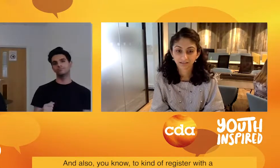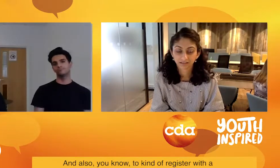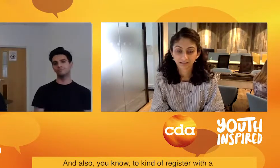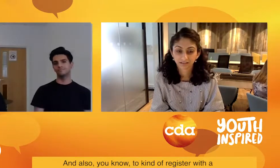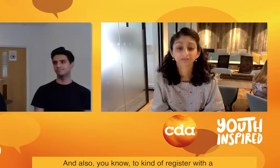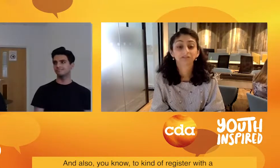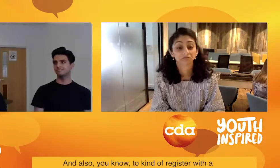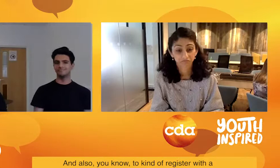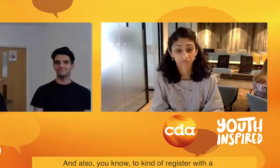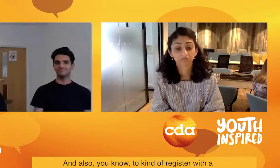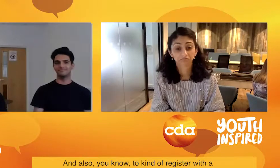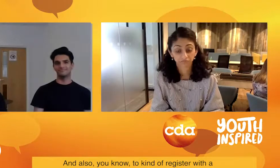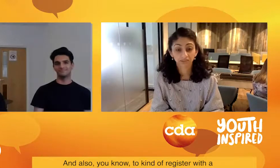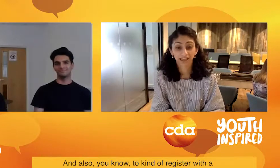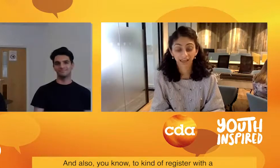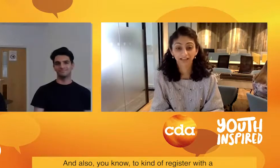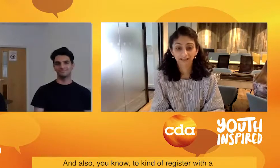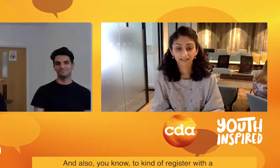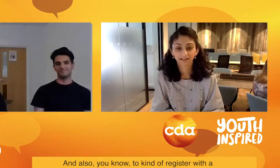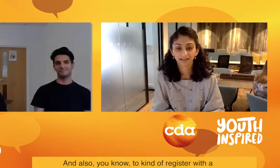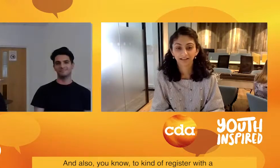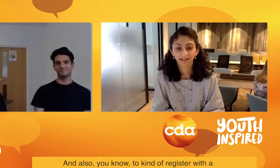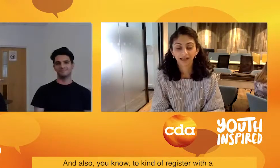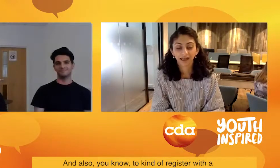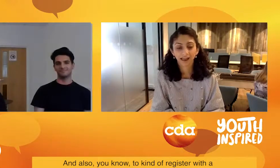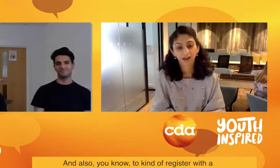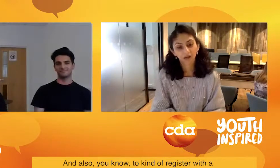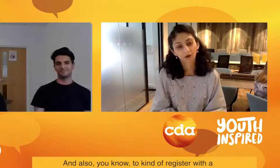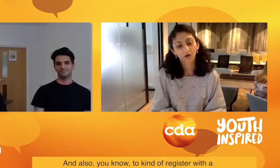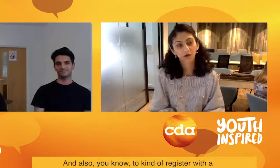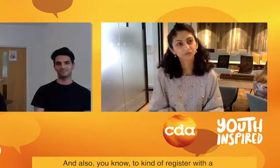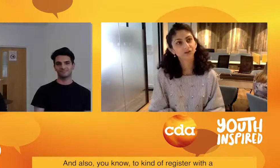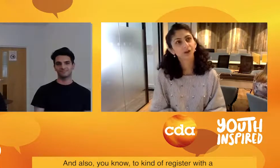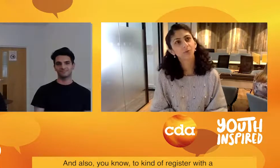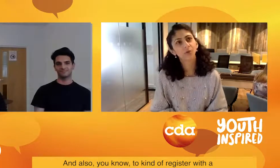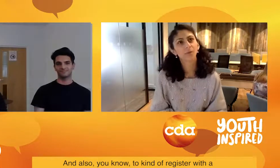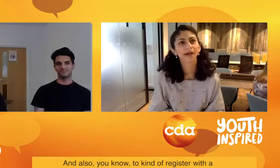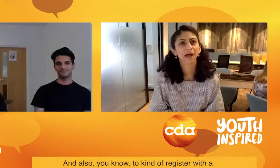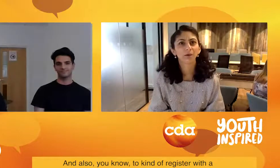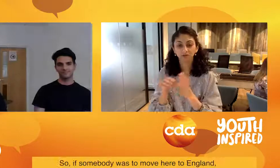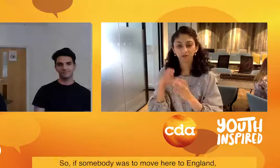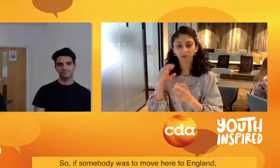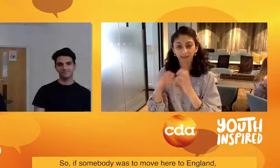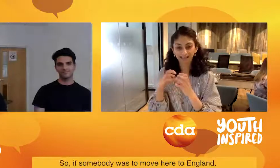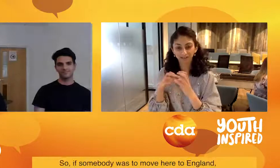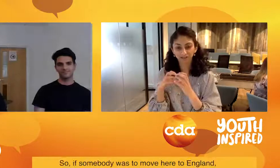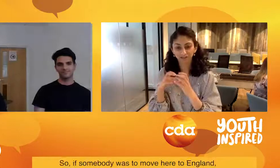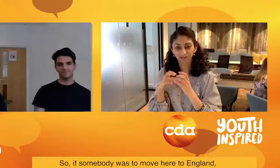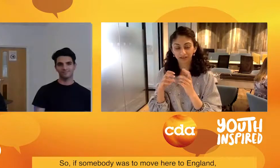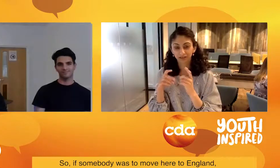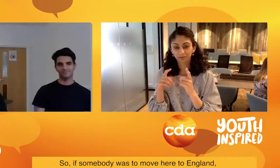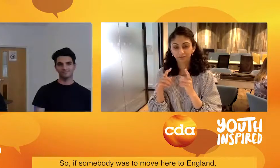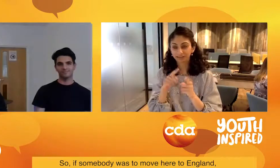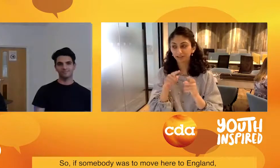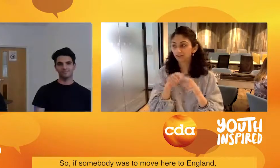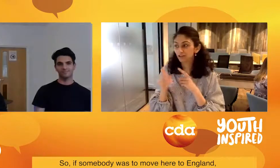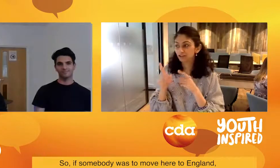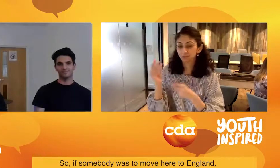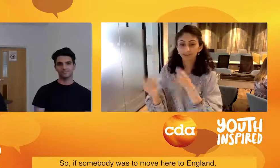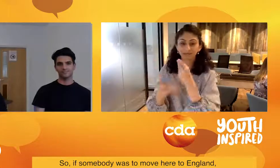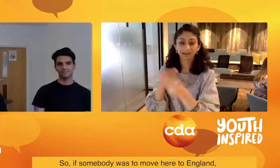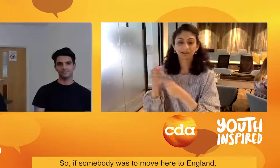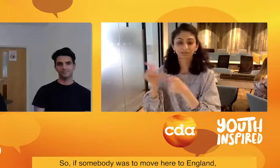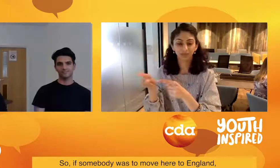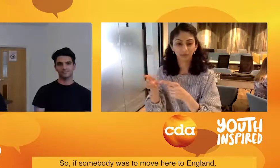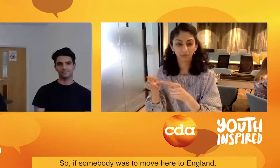And also, to kind of register with a doctor, to ask them for support too. So if somebody was to move here to England